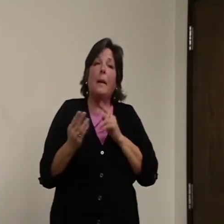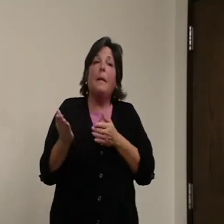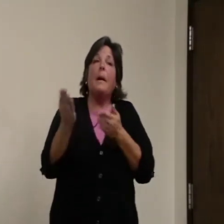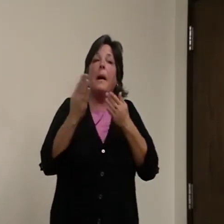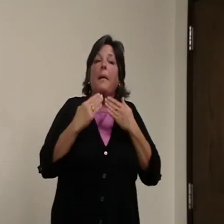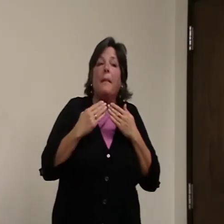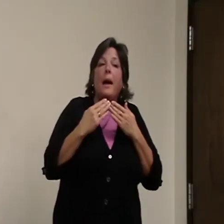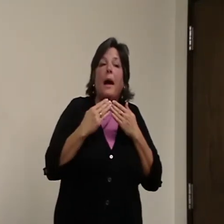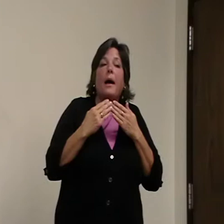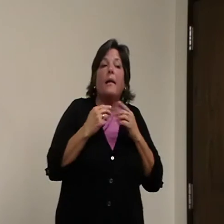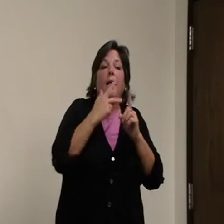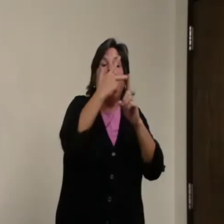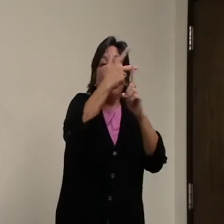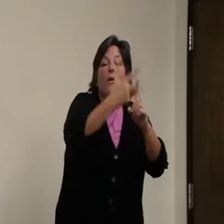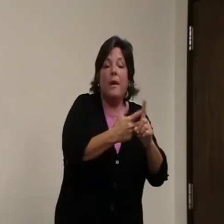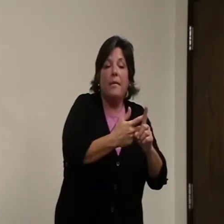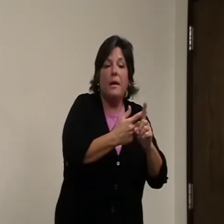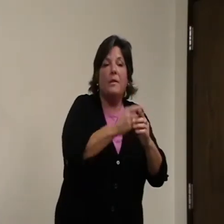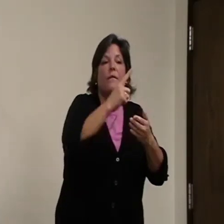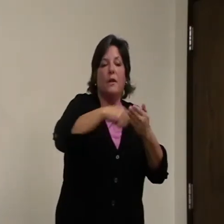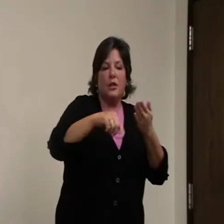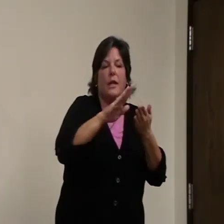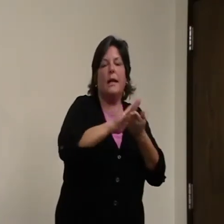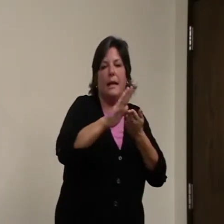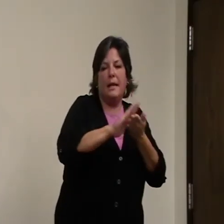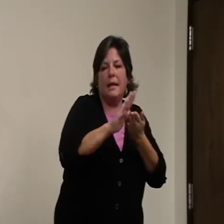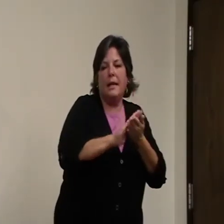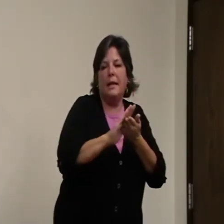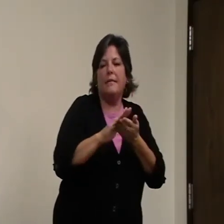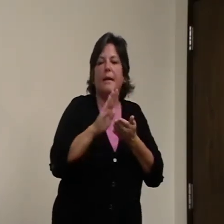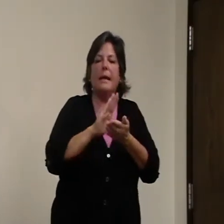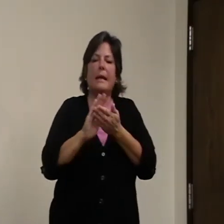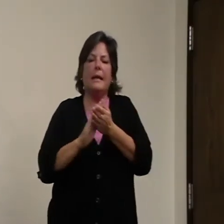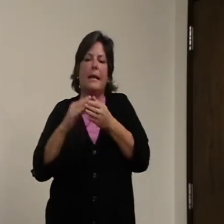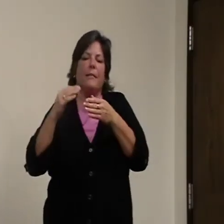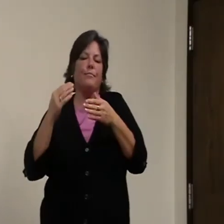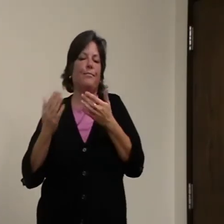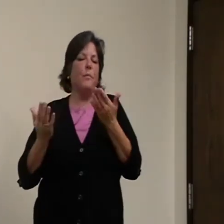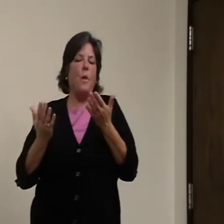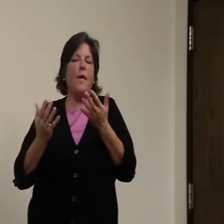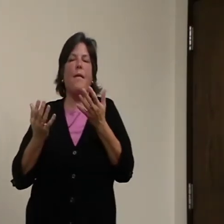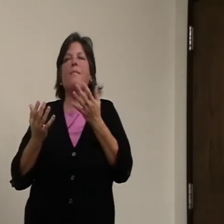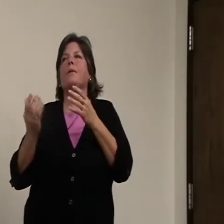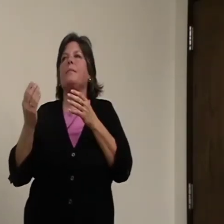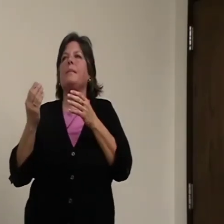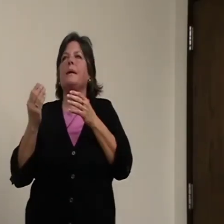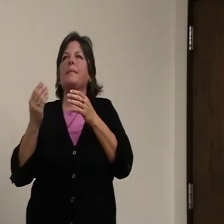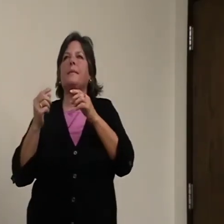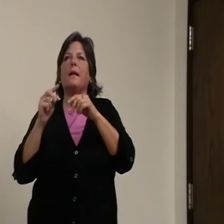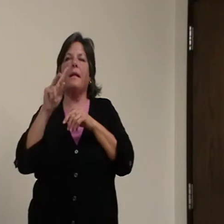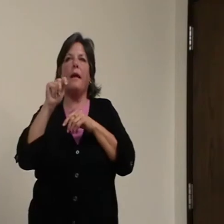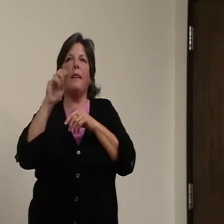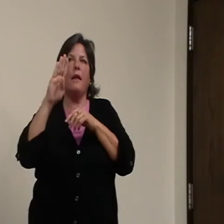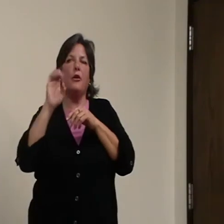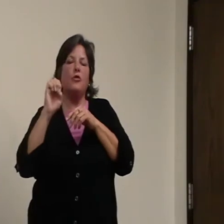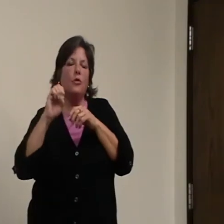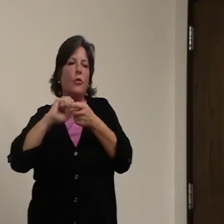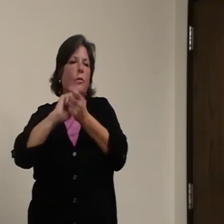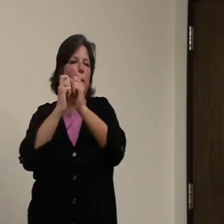cleaning would also include changing the tube on a regular behind the ear hearing aid, changing out microphone covers, cleaning the hearing